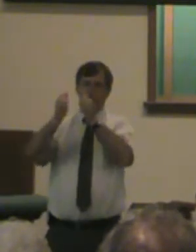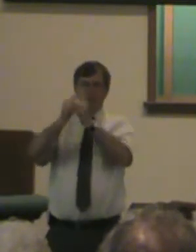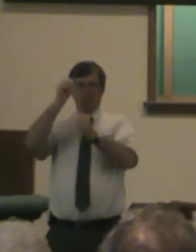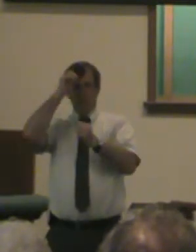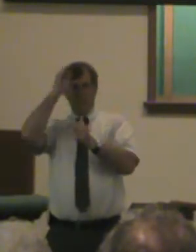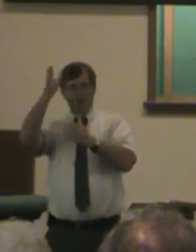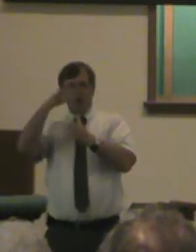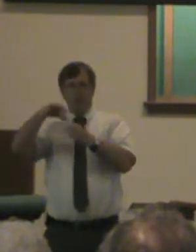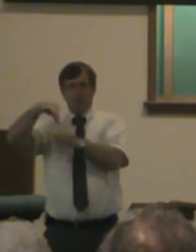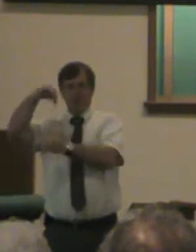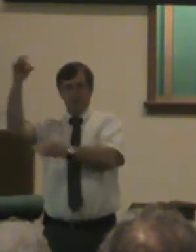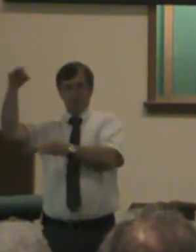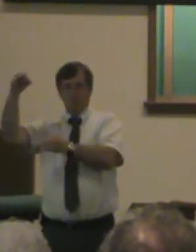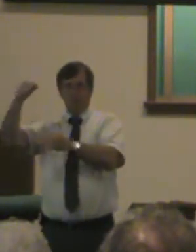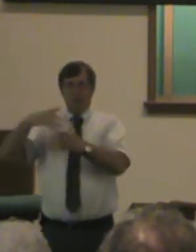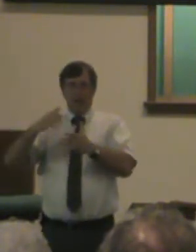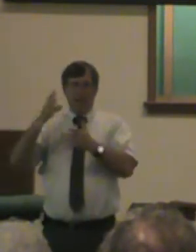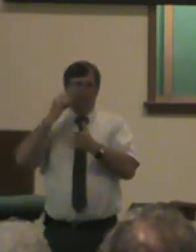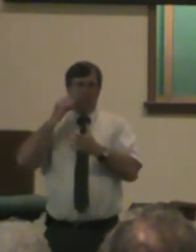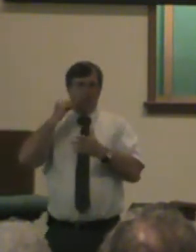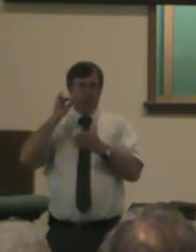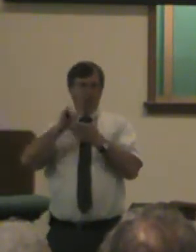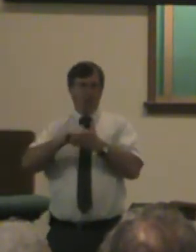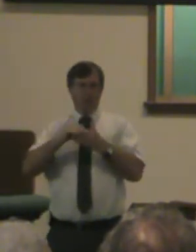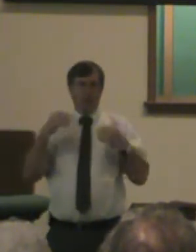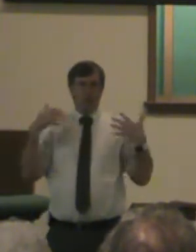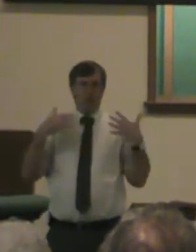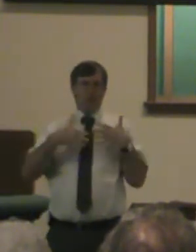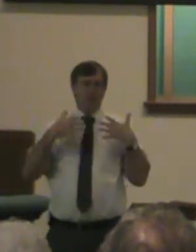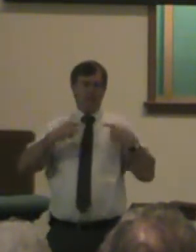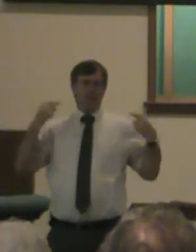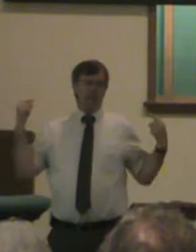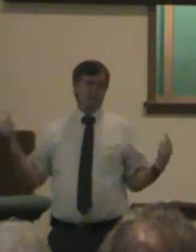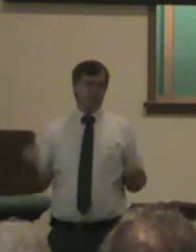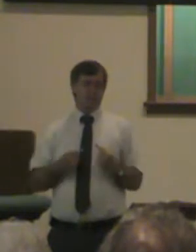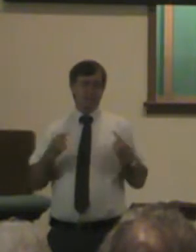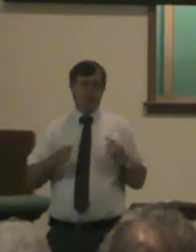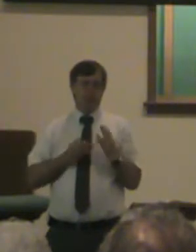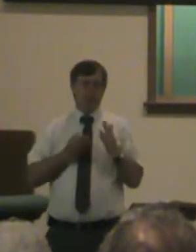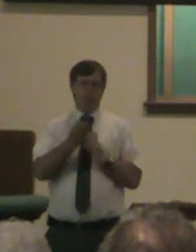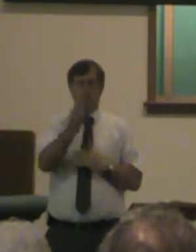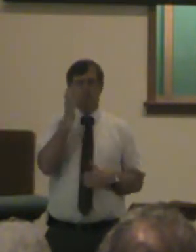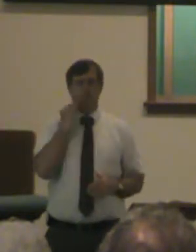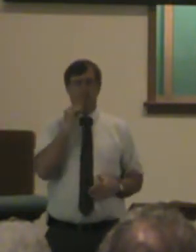Father and the Spirit and the experience that I'm afraid of the pain I got to go through.